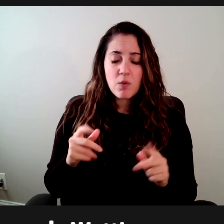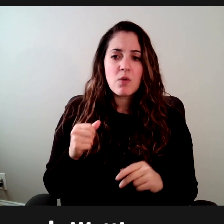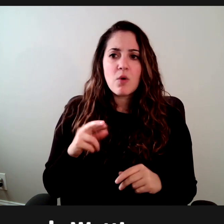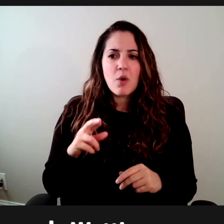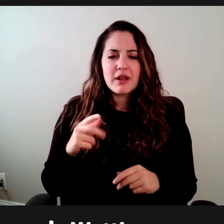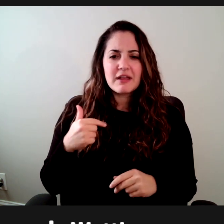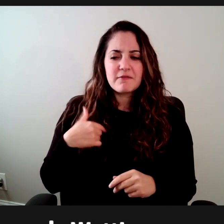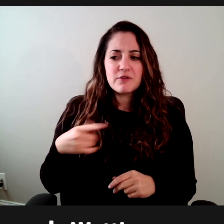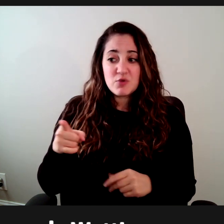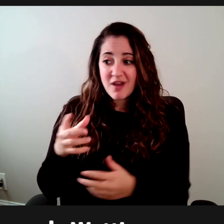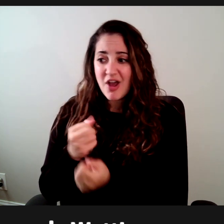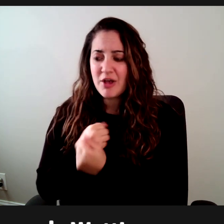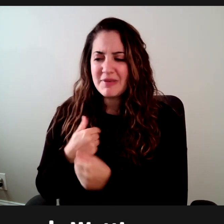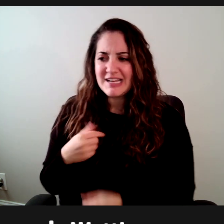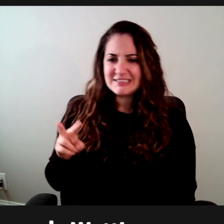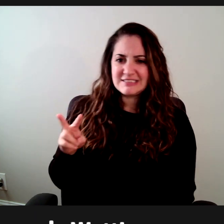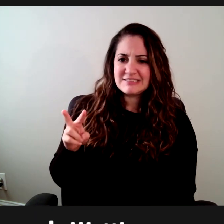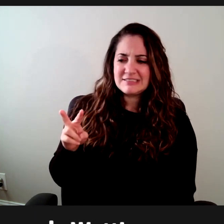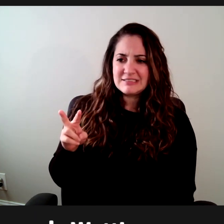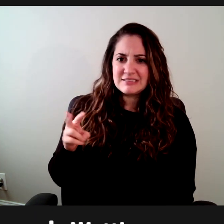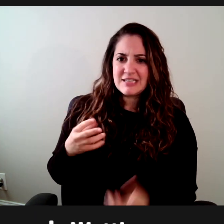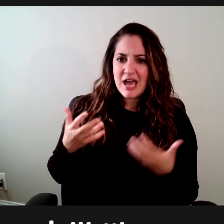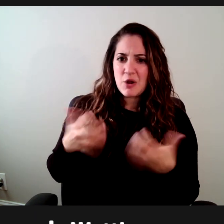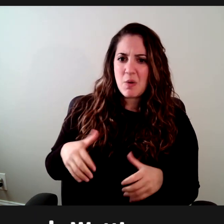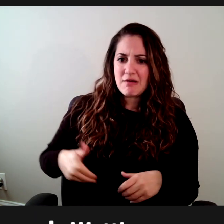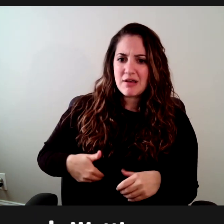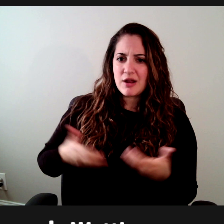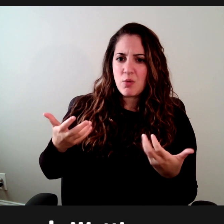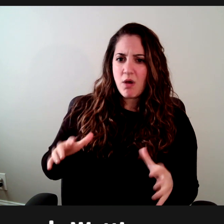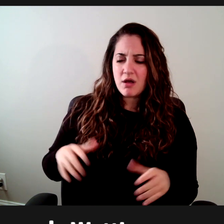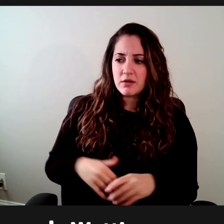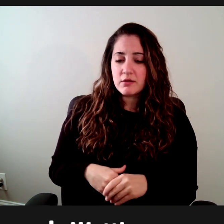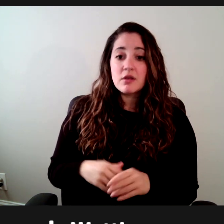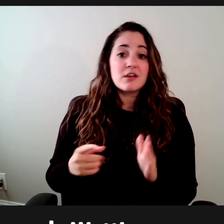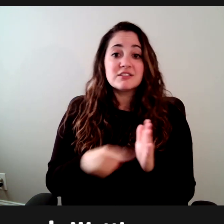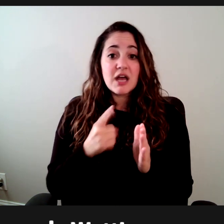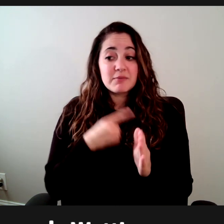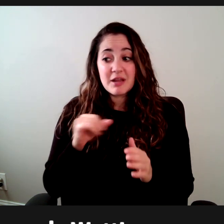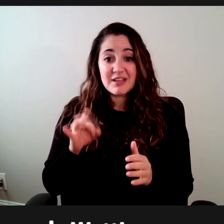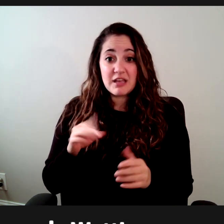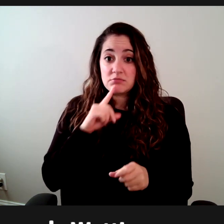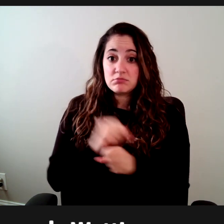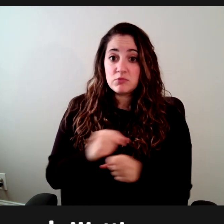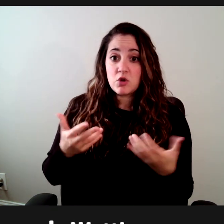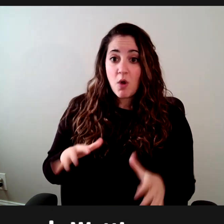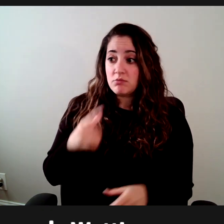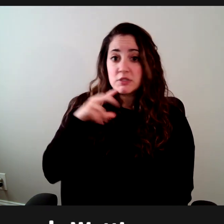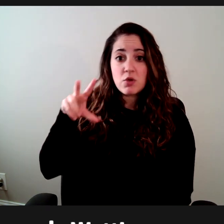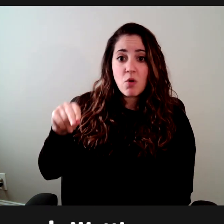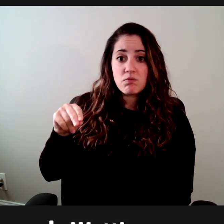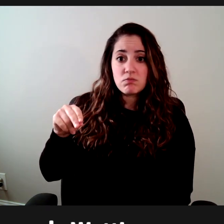Is there something inside of me that's saying, no, I don't want this hug right now. And sometimes this person does say